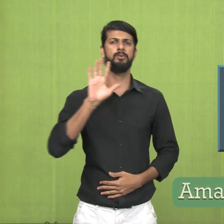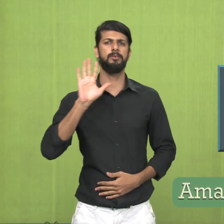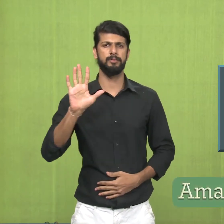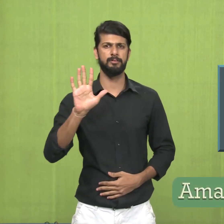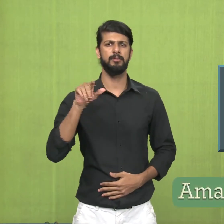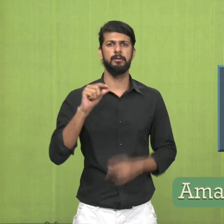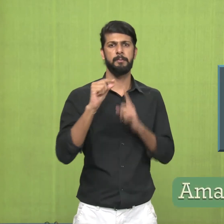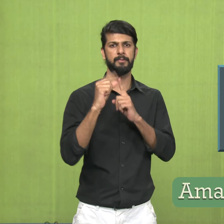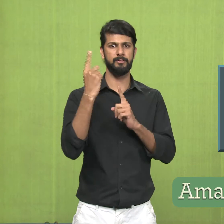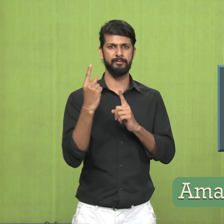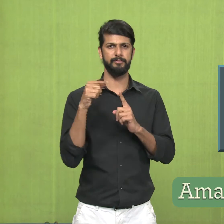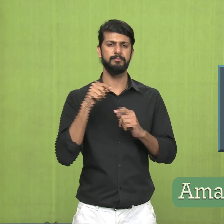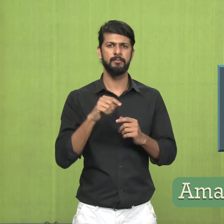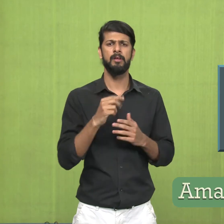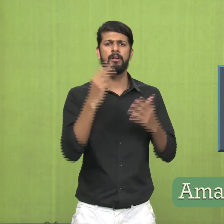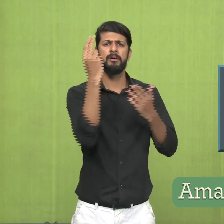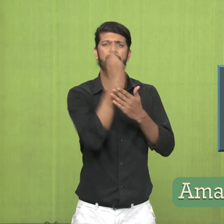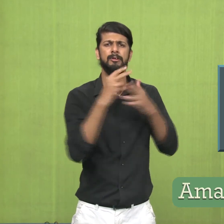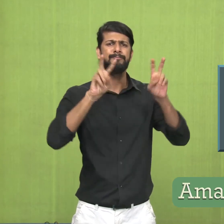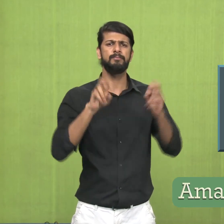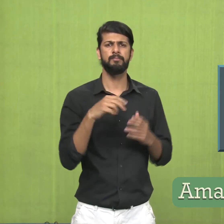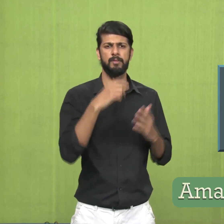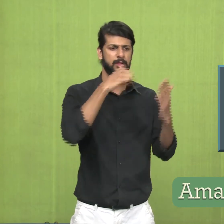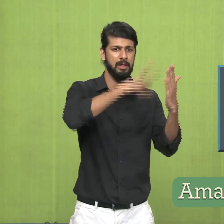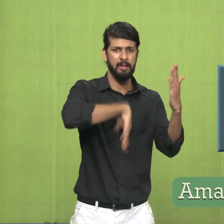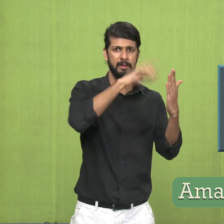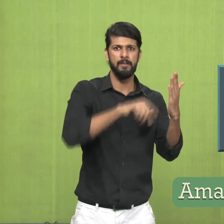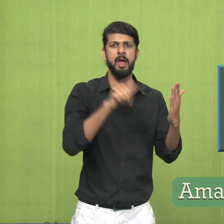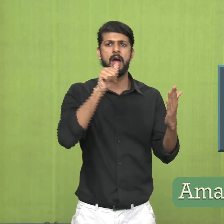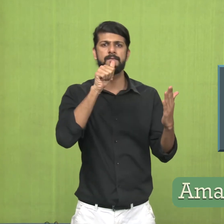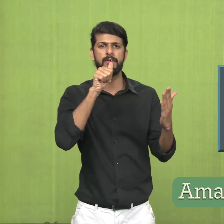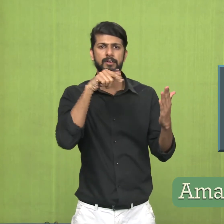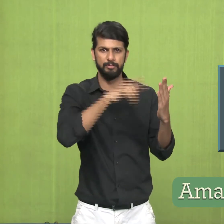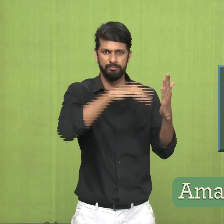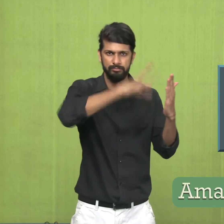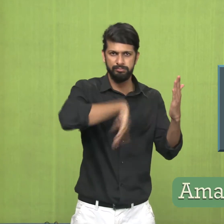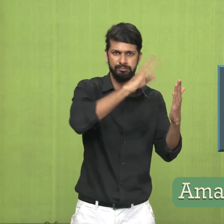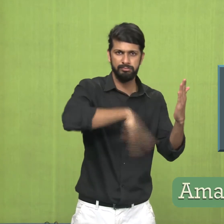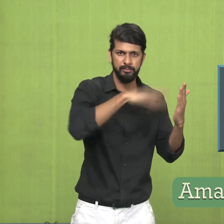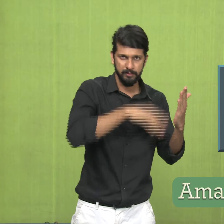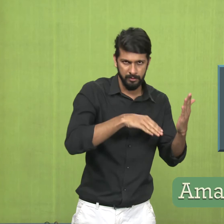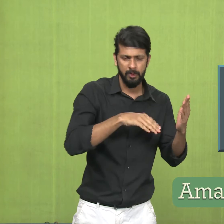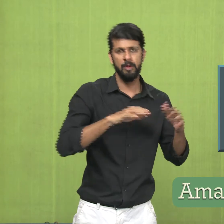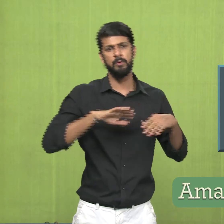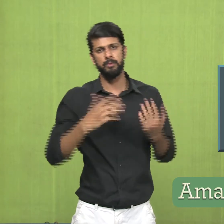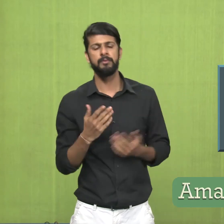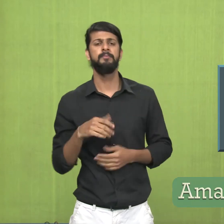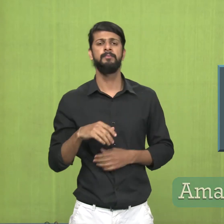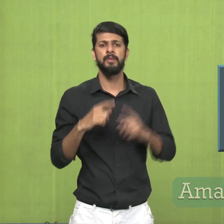This is lesson number 15, part 1. The name of the lesson is Painting in Watercolor